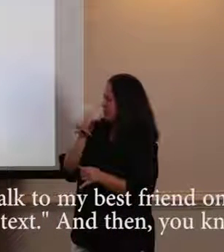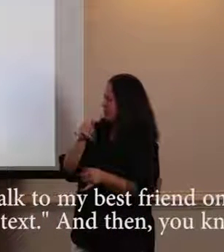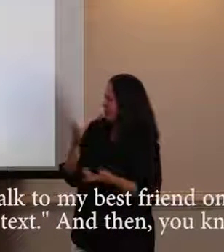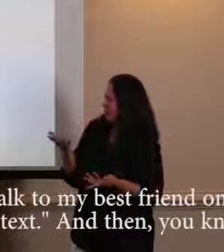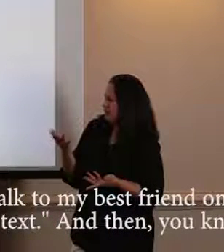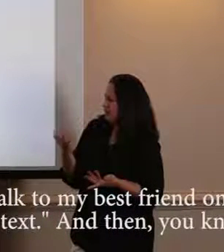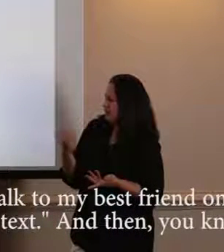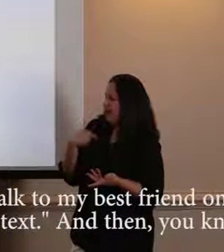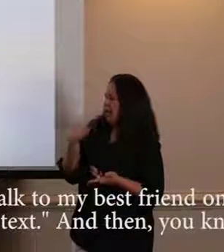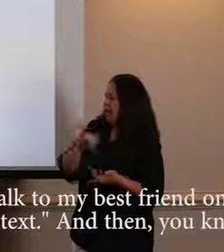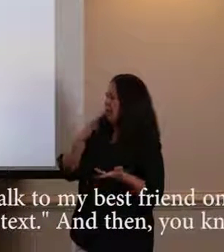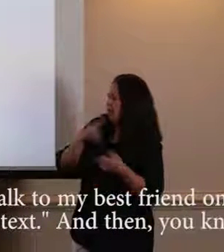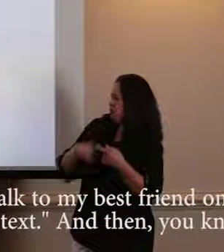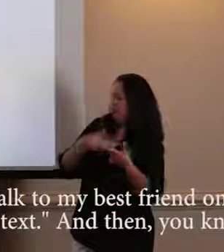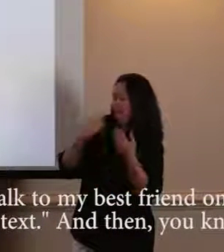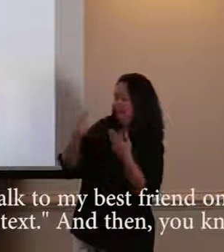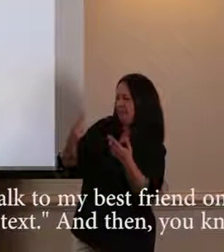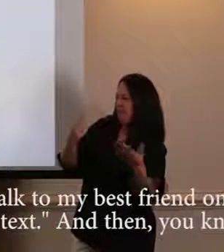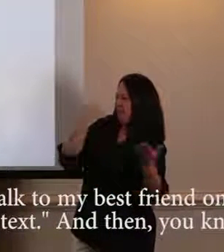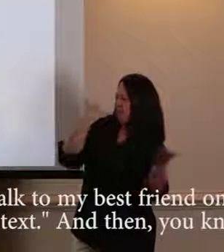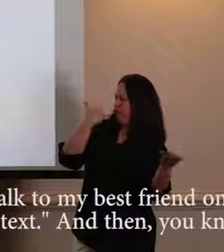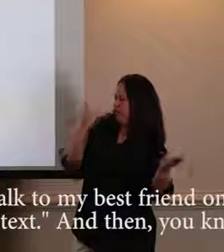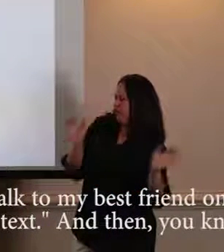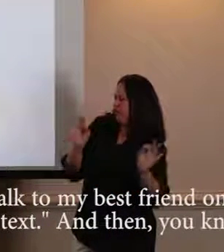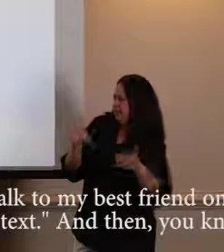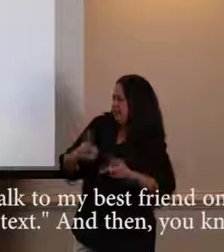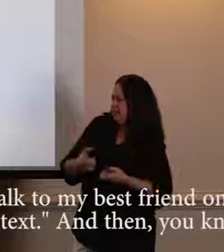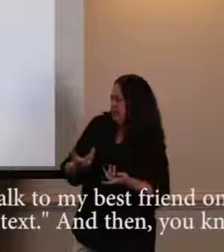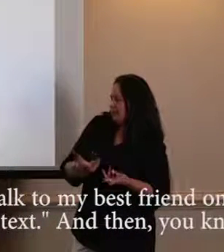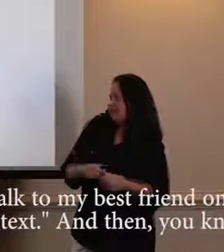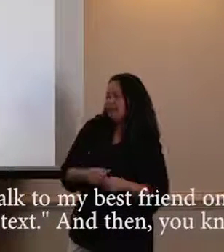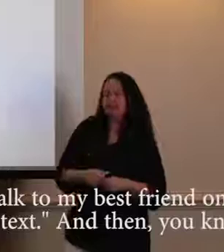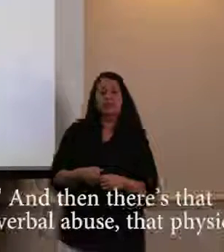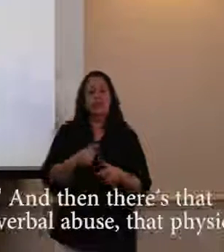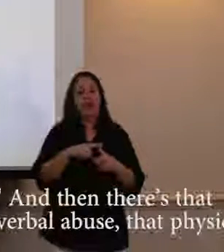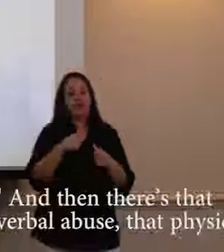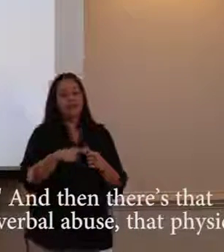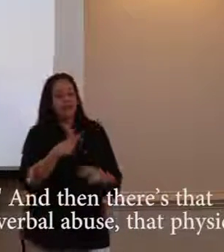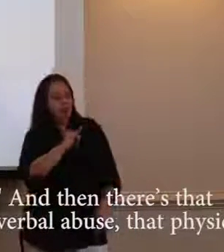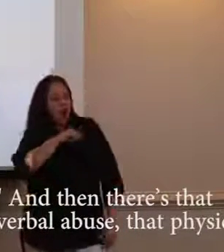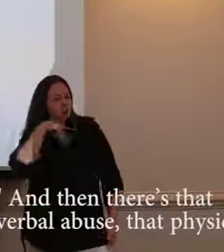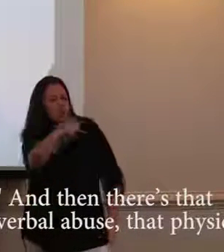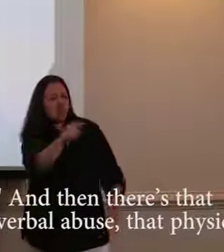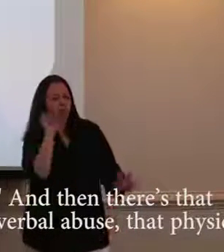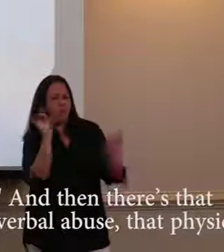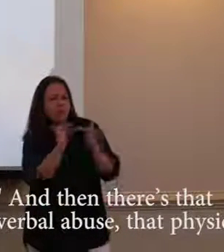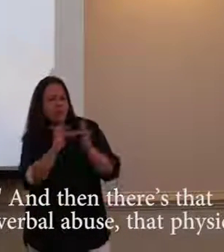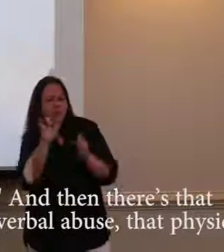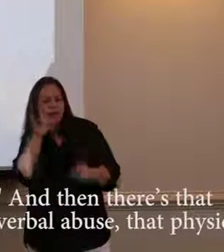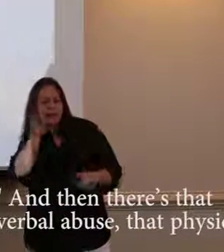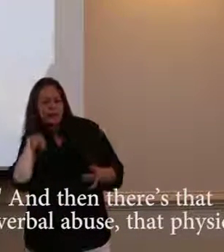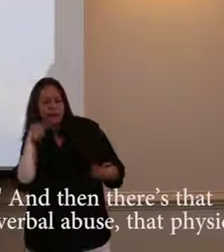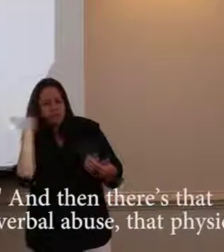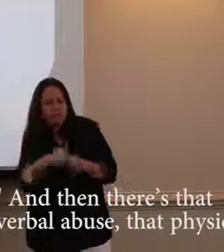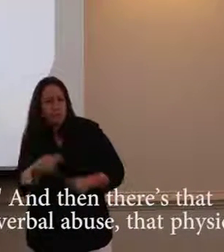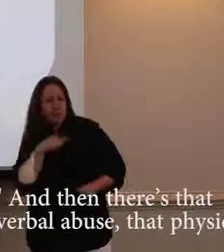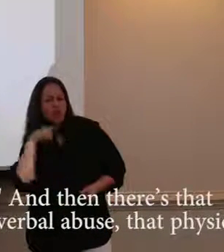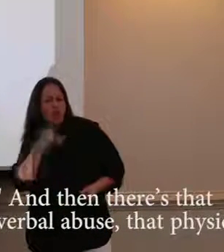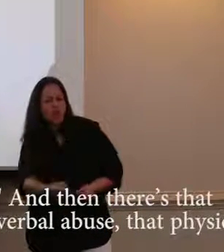going to talk to my best friend on the phone, right? At least we can text. And then, I told you not to contact her. And then, there's that